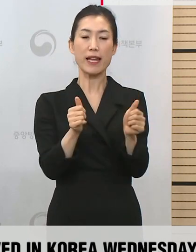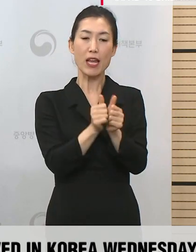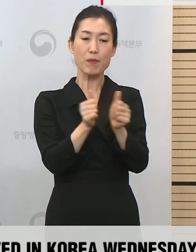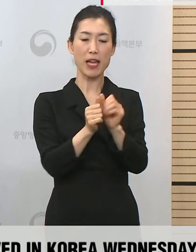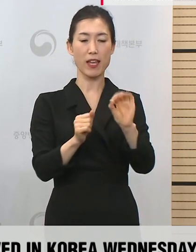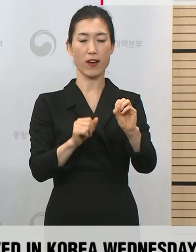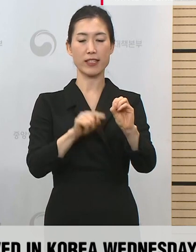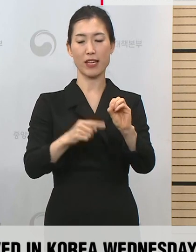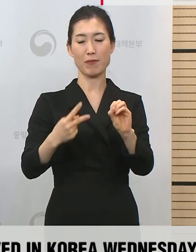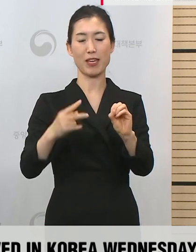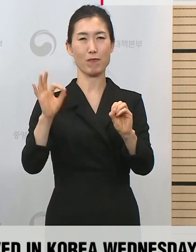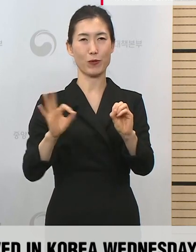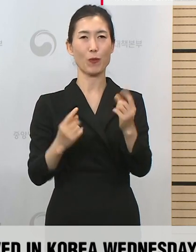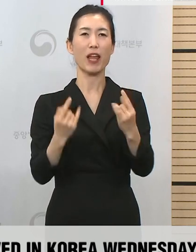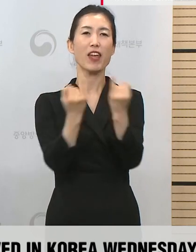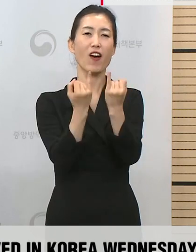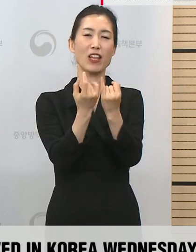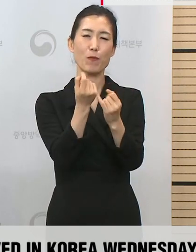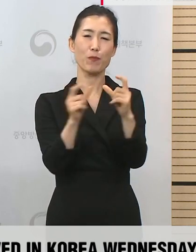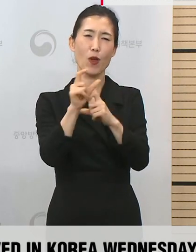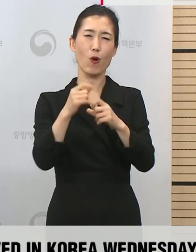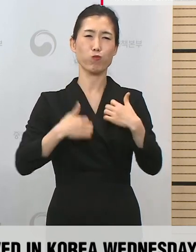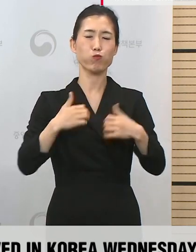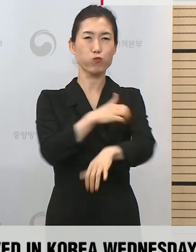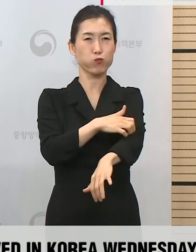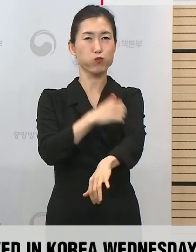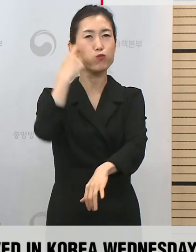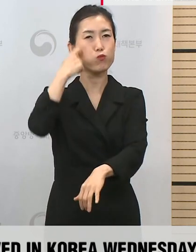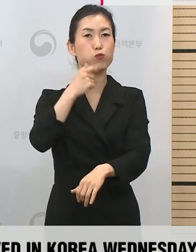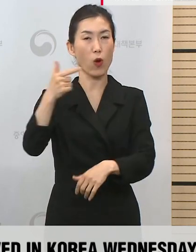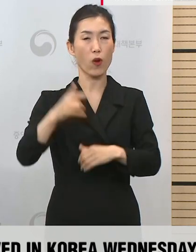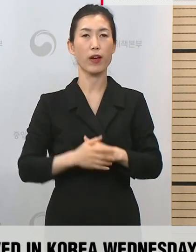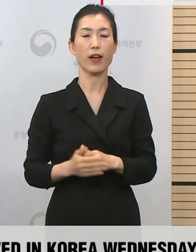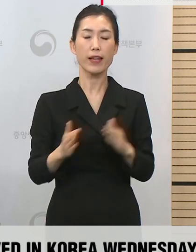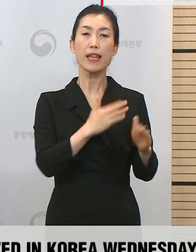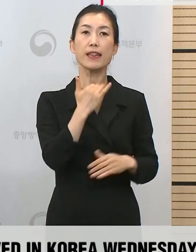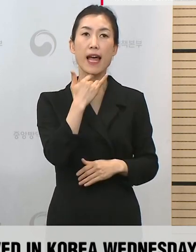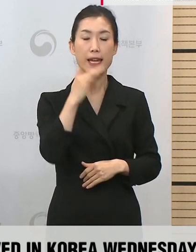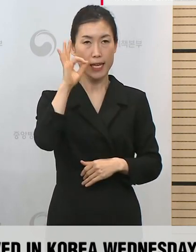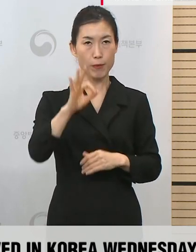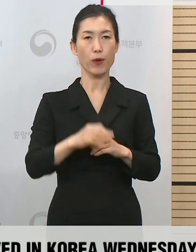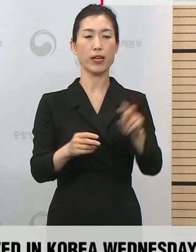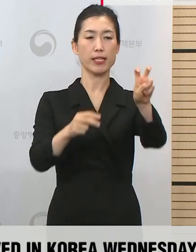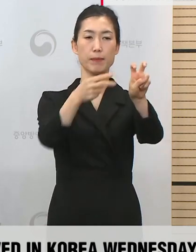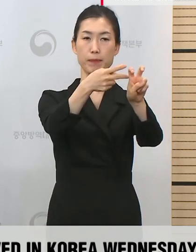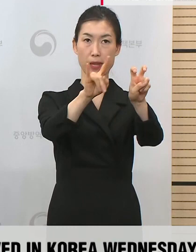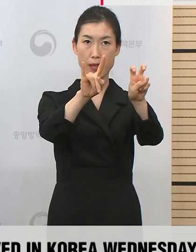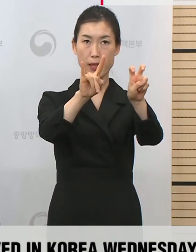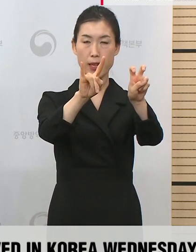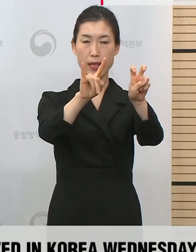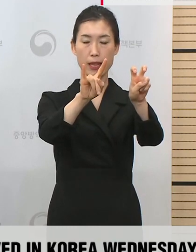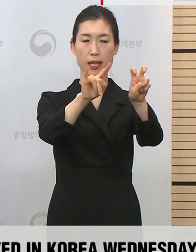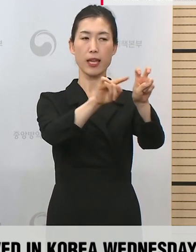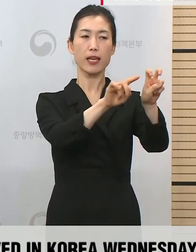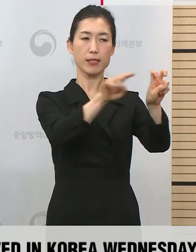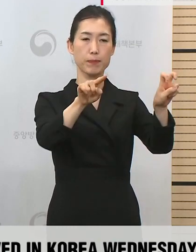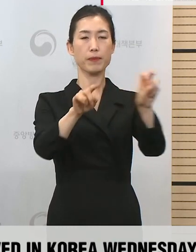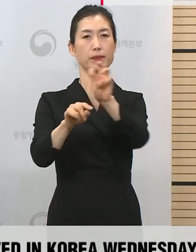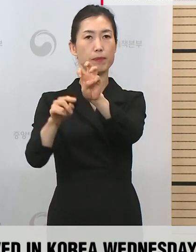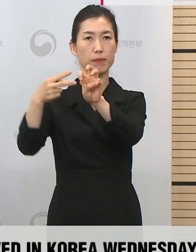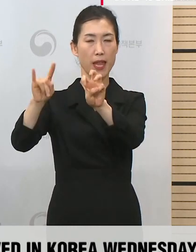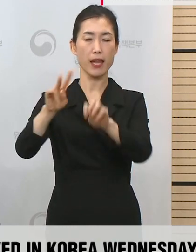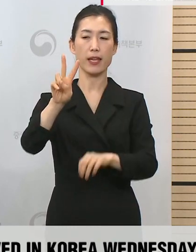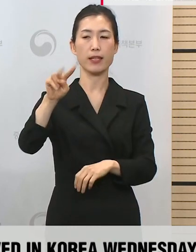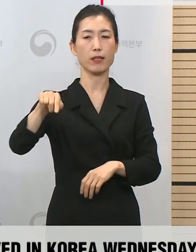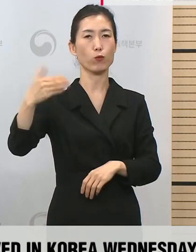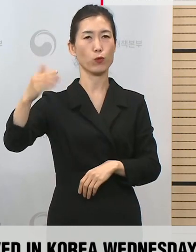by gender, that is, we have more women reporting these adverse responses, with the proportion standing at